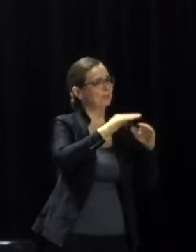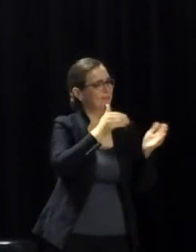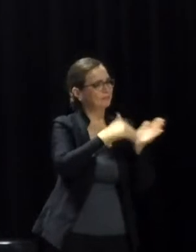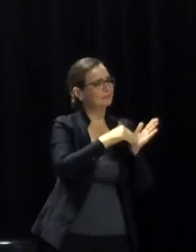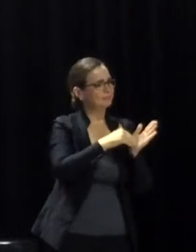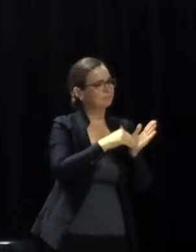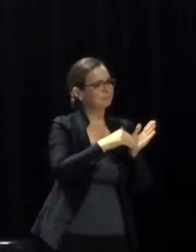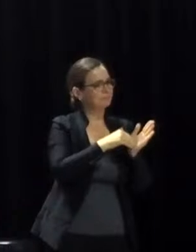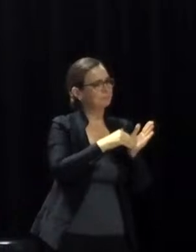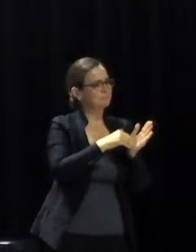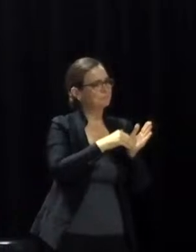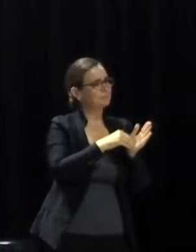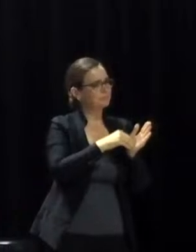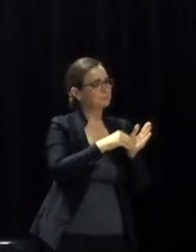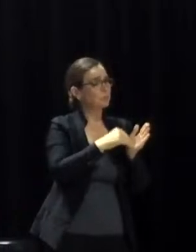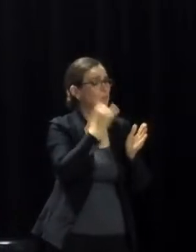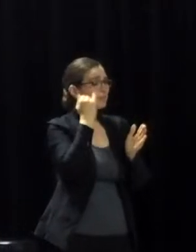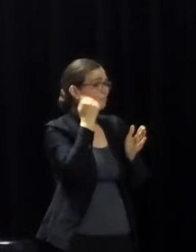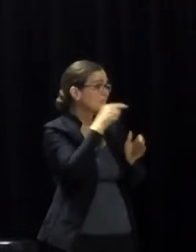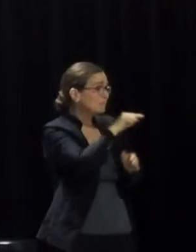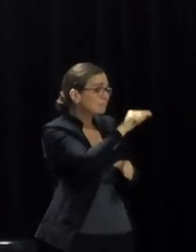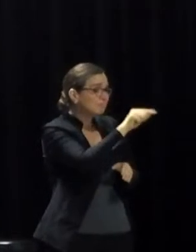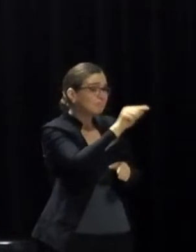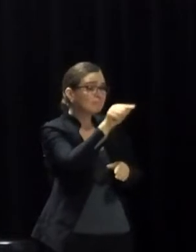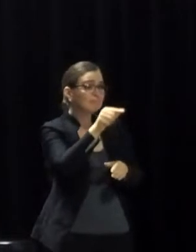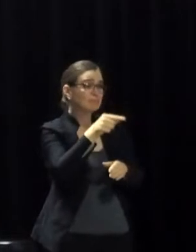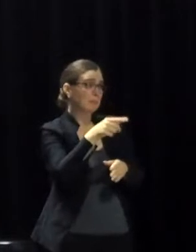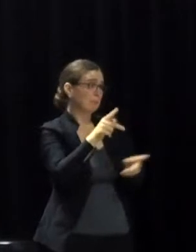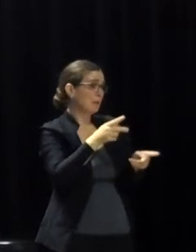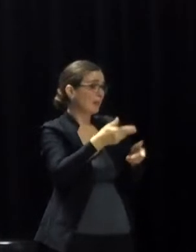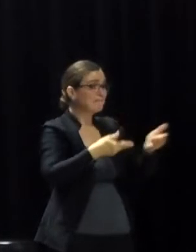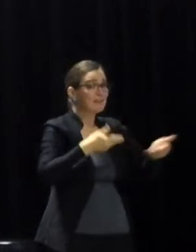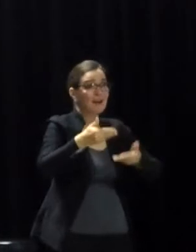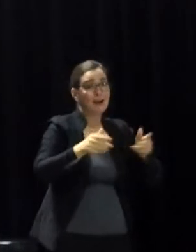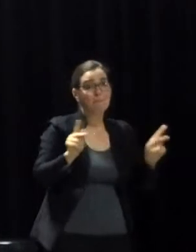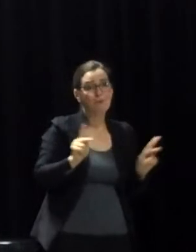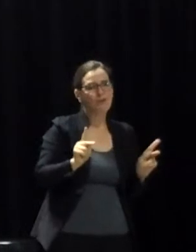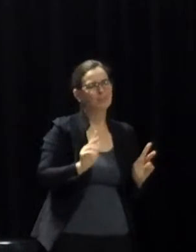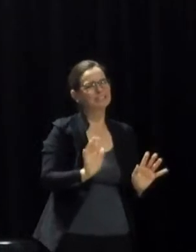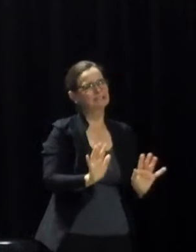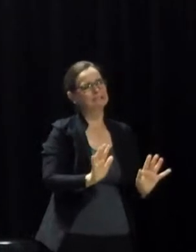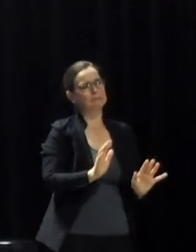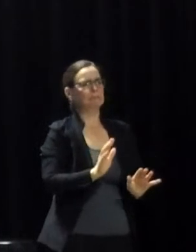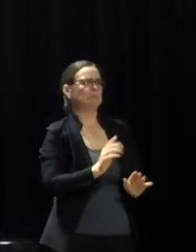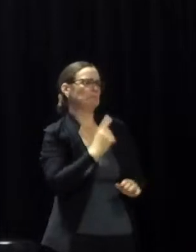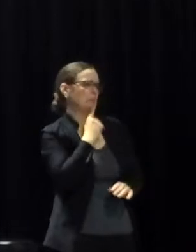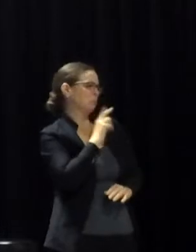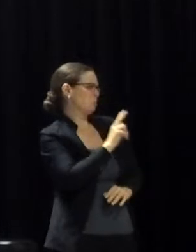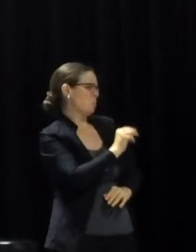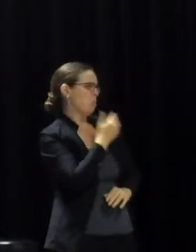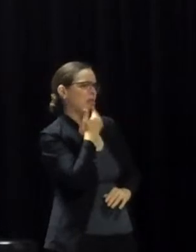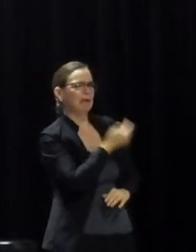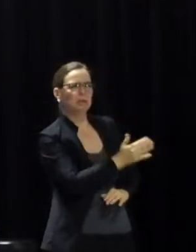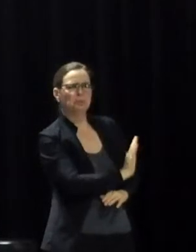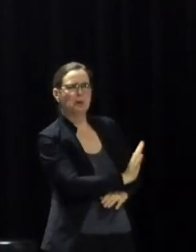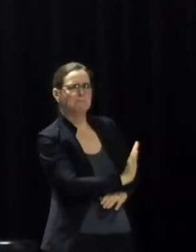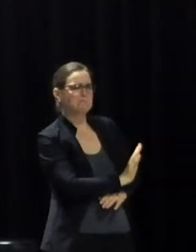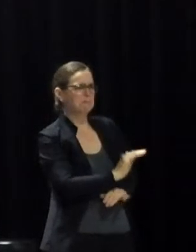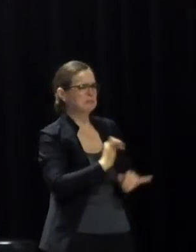families. And certainly we have Halloween coming up. Please, trick-or-treating, small groups,